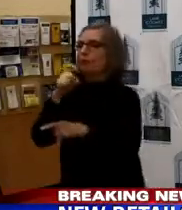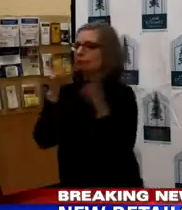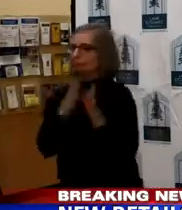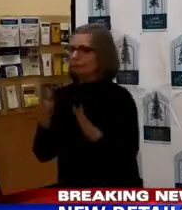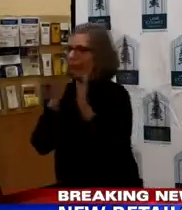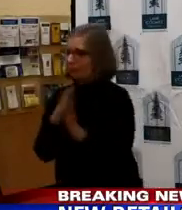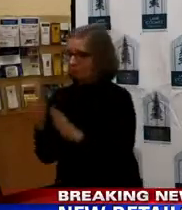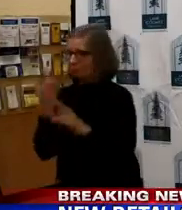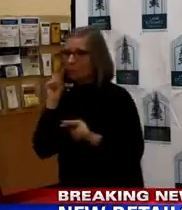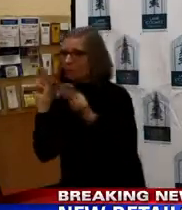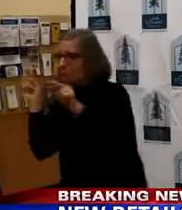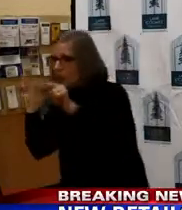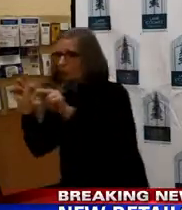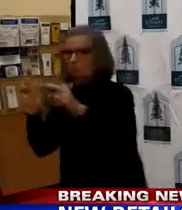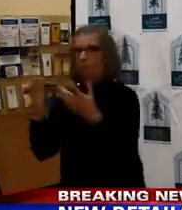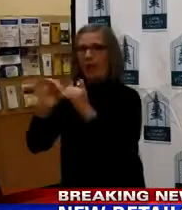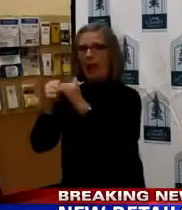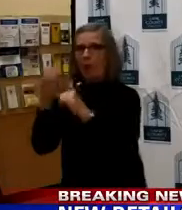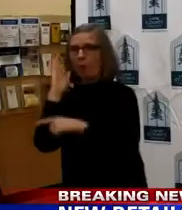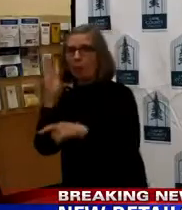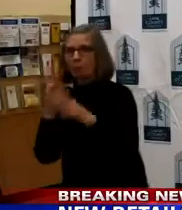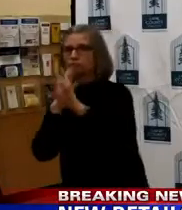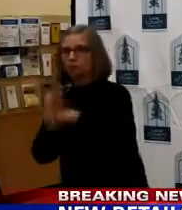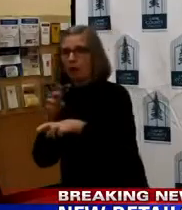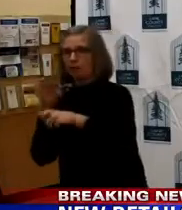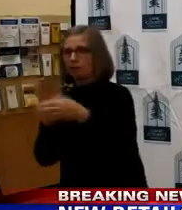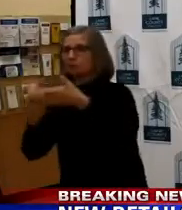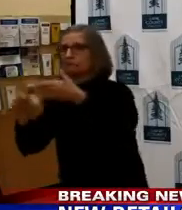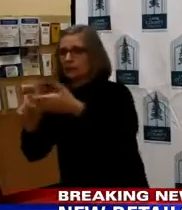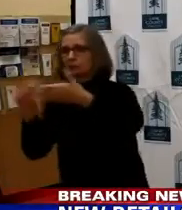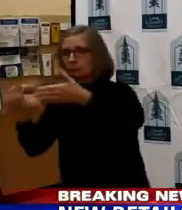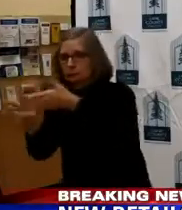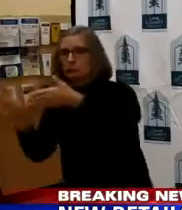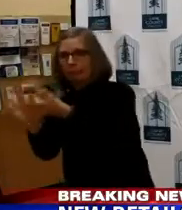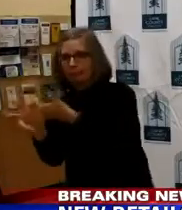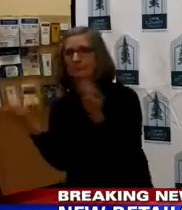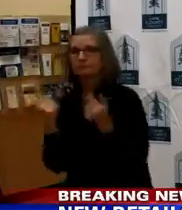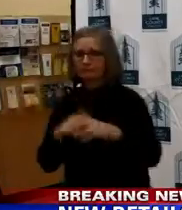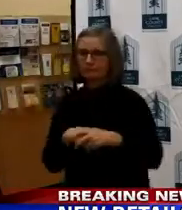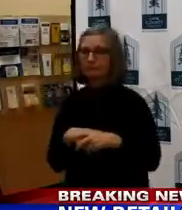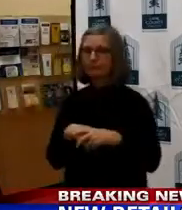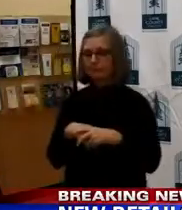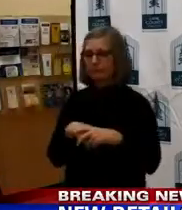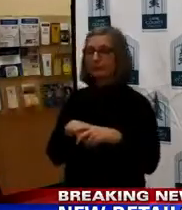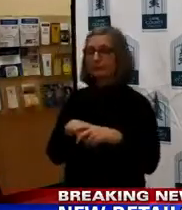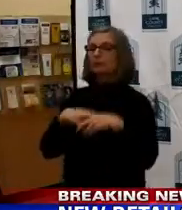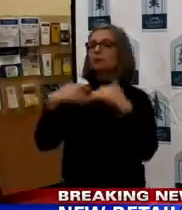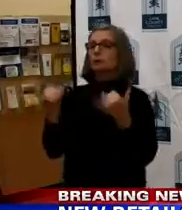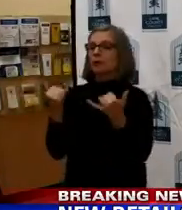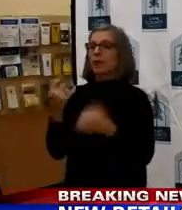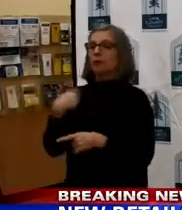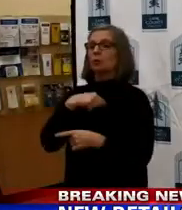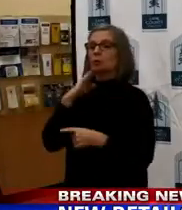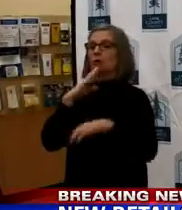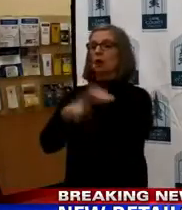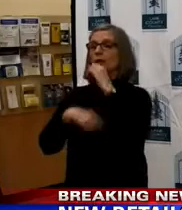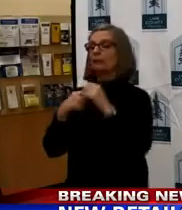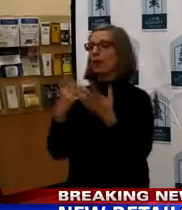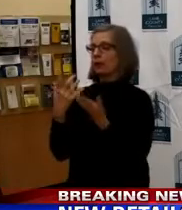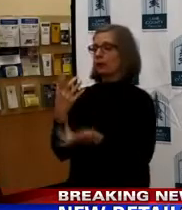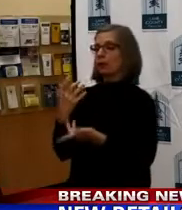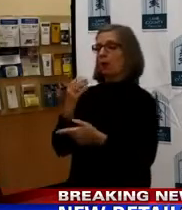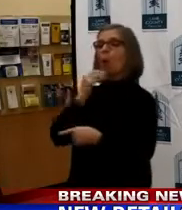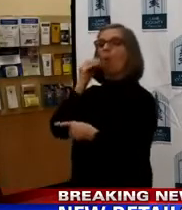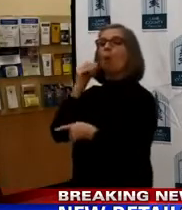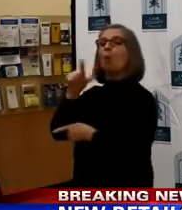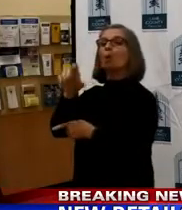next week, and weeks to come? So one of those is obviously our unhoused community, and we're excited to be working with our partners at our